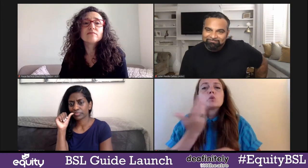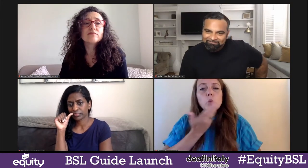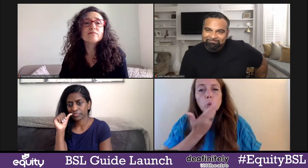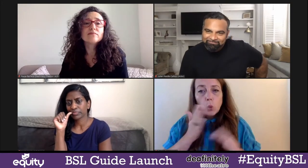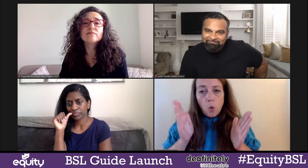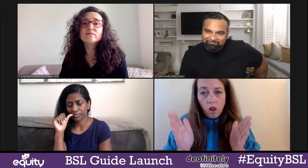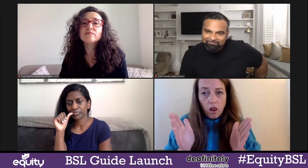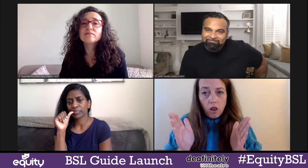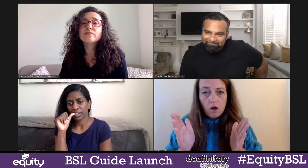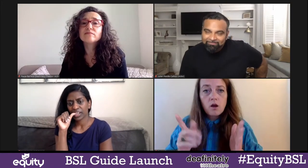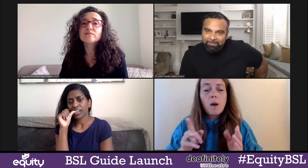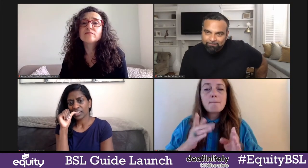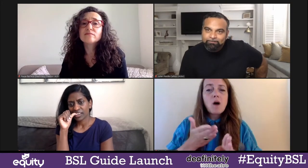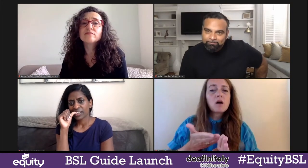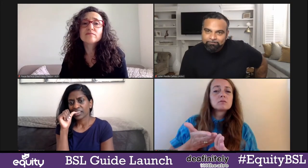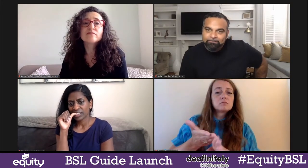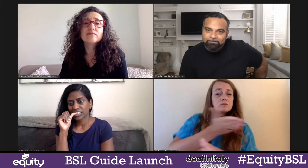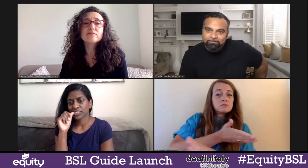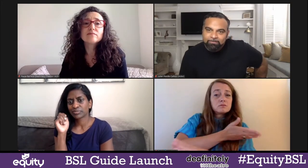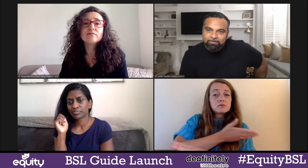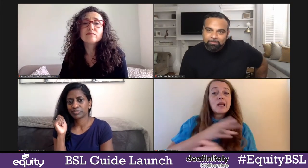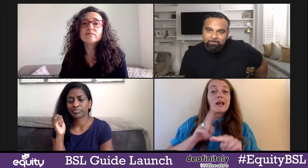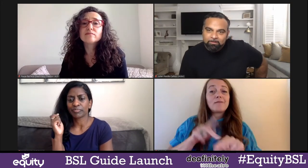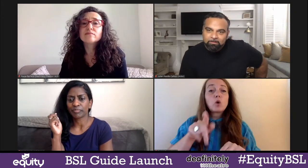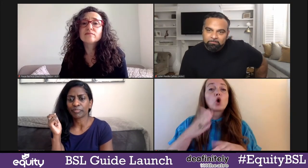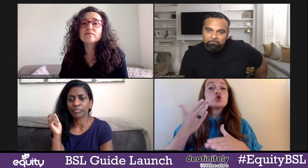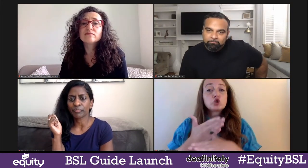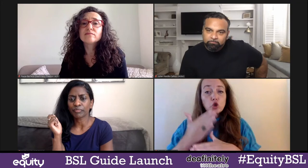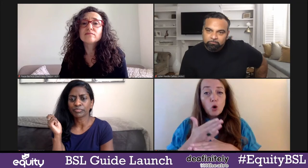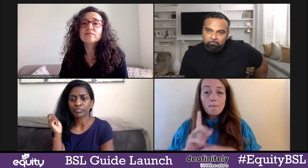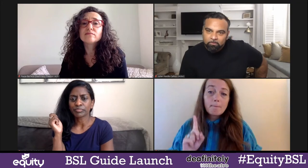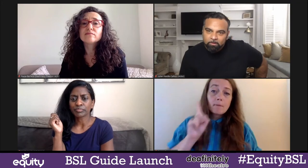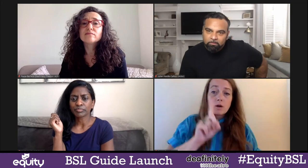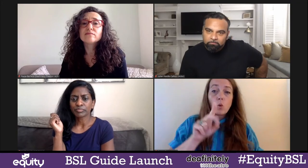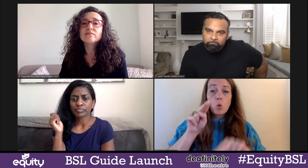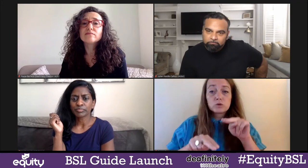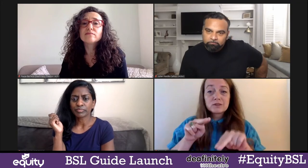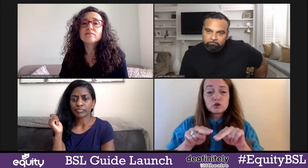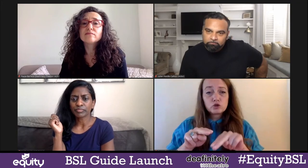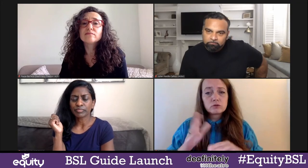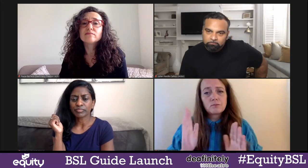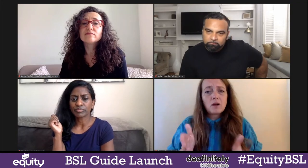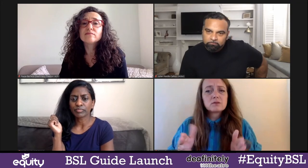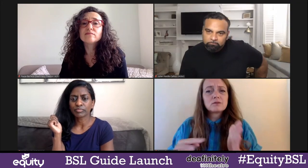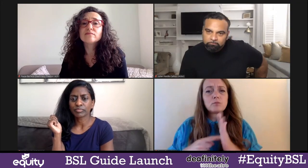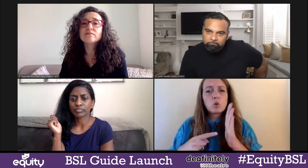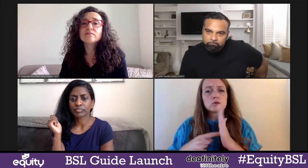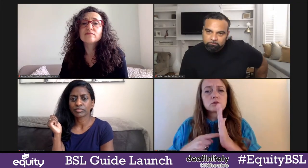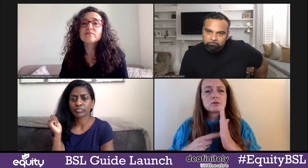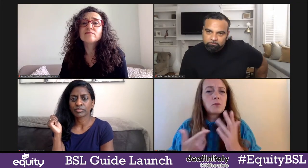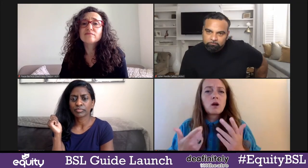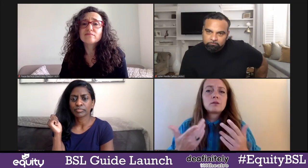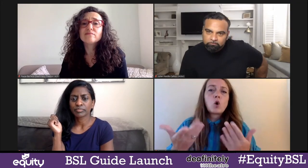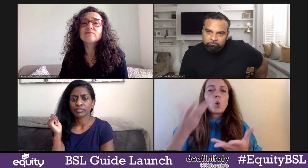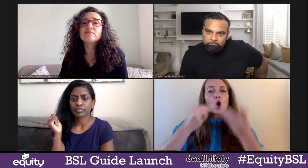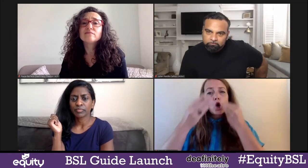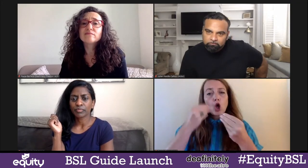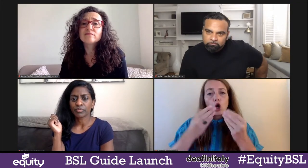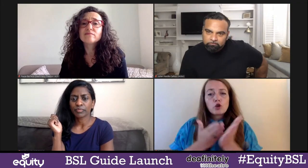early auditions for drama school, it may be that they don't have those great skills as yet. But it's important